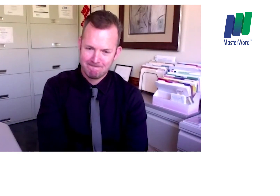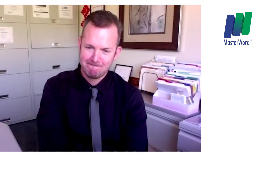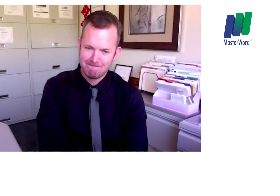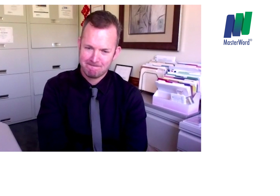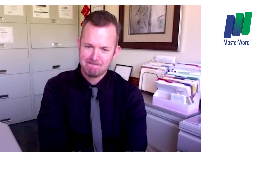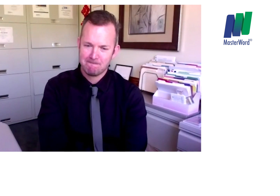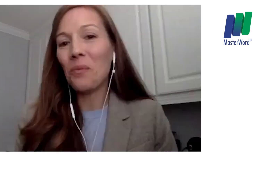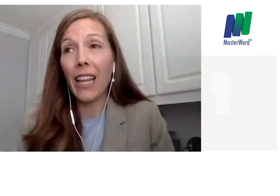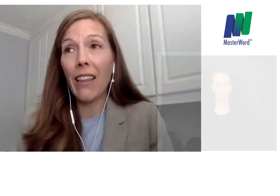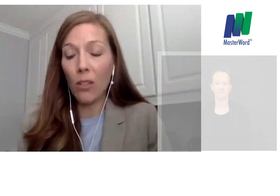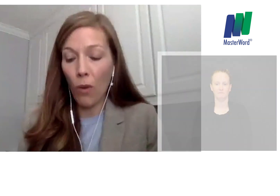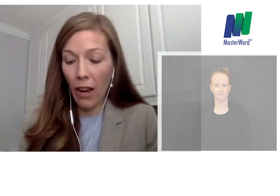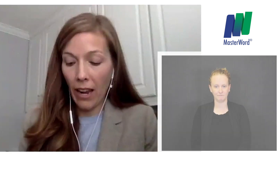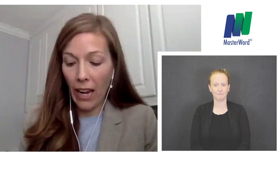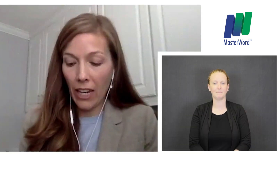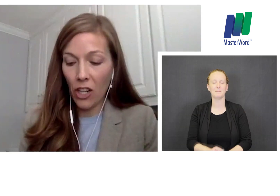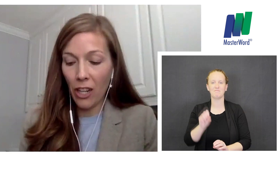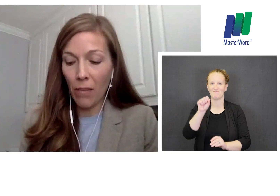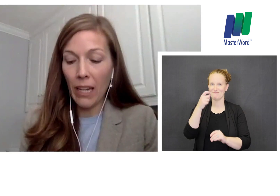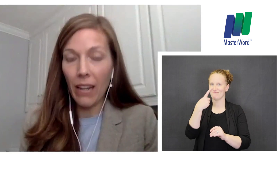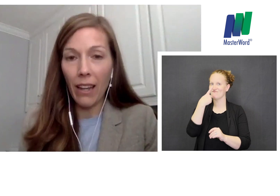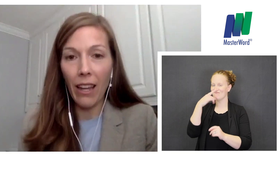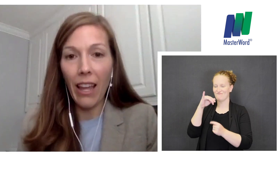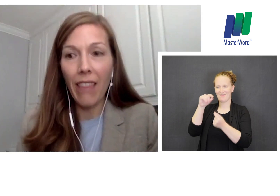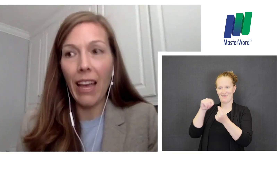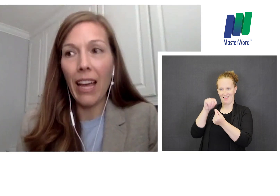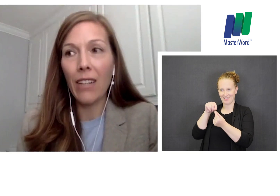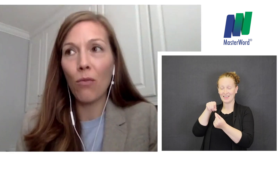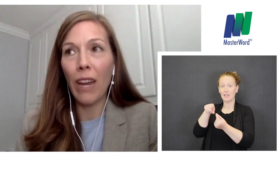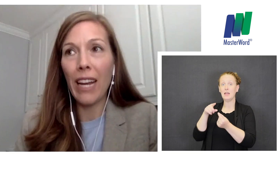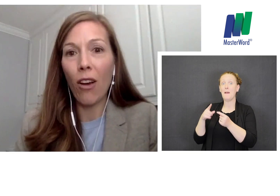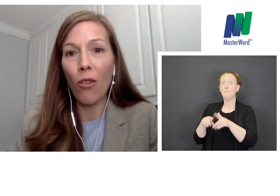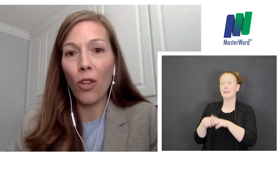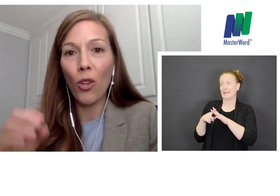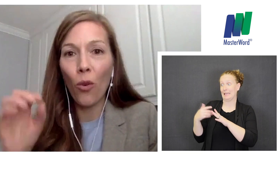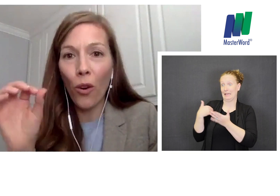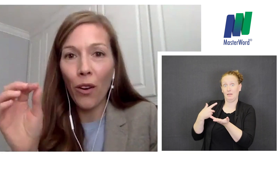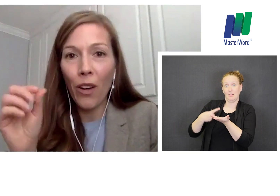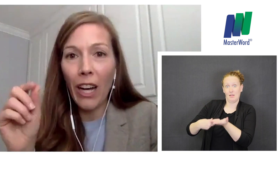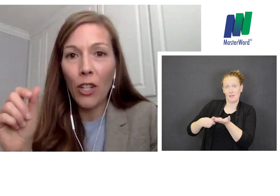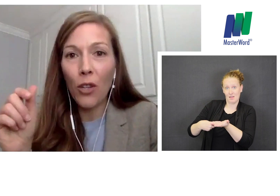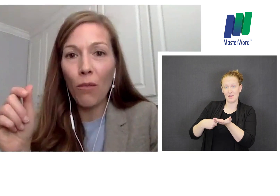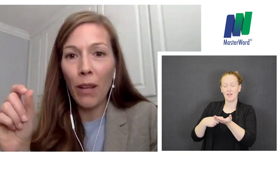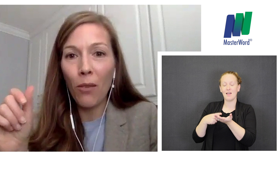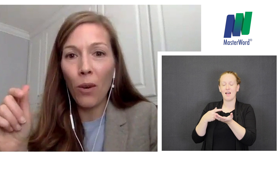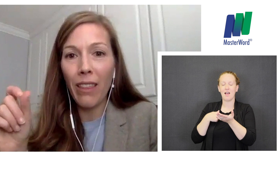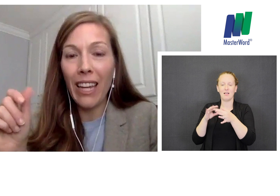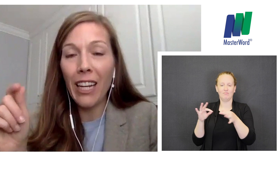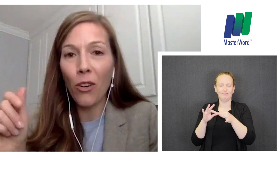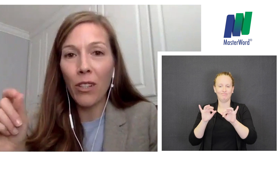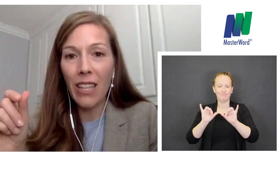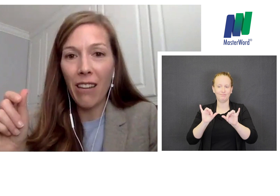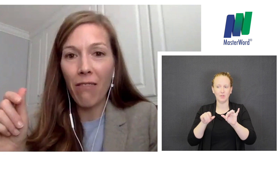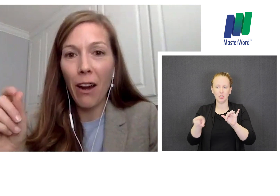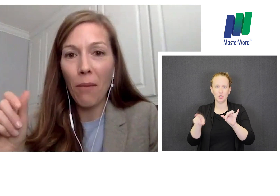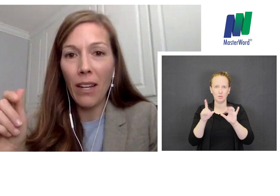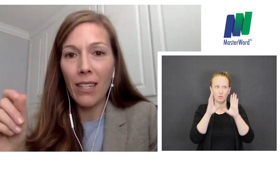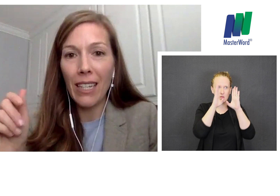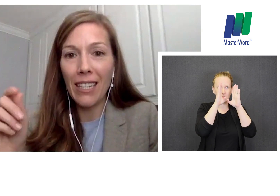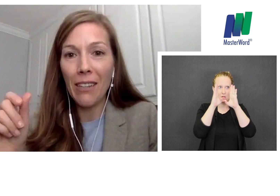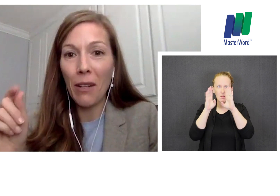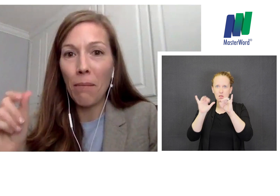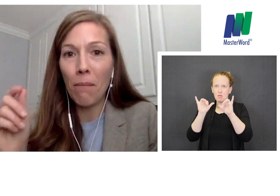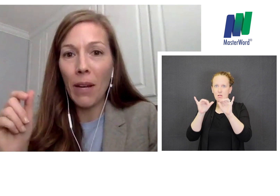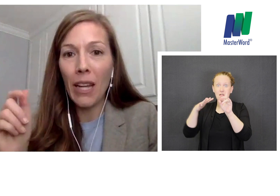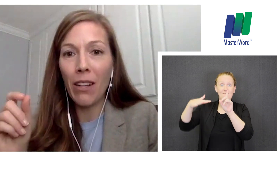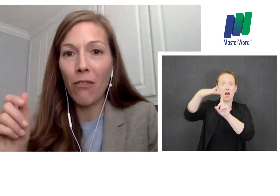person. Exactly. That's why I had shared at the beginning that right now your attunement with the incongruence in the environment